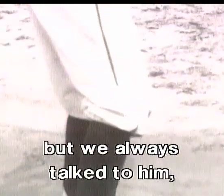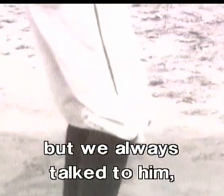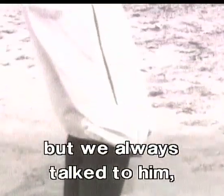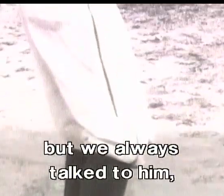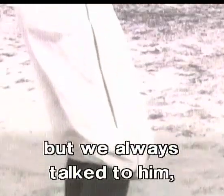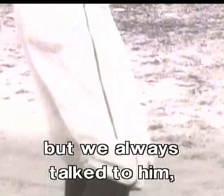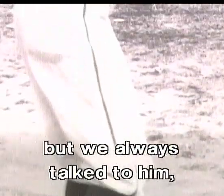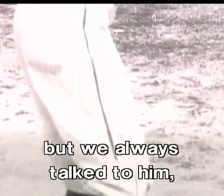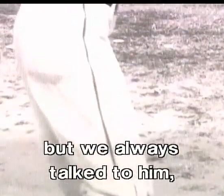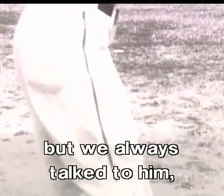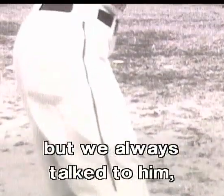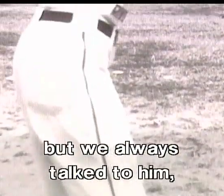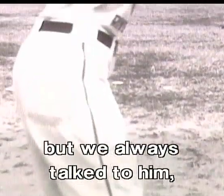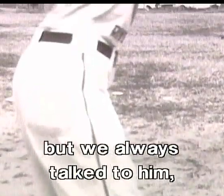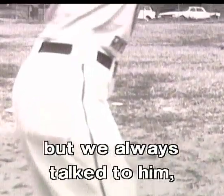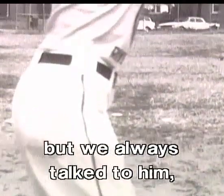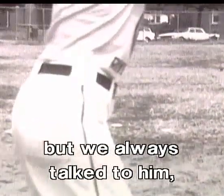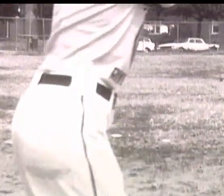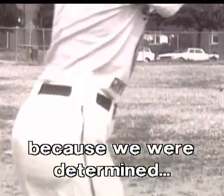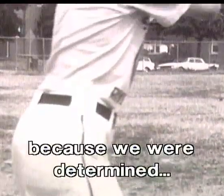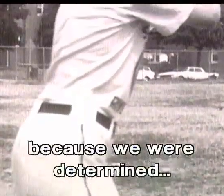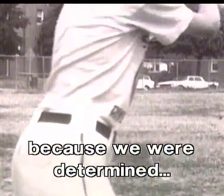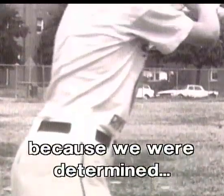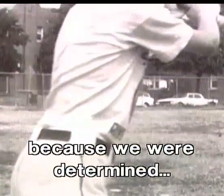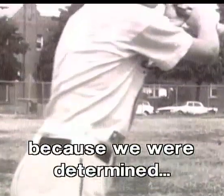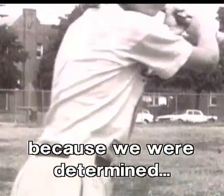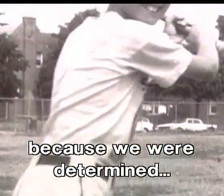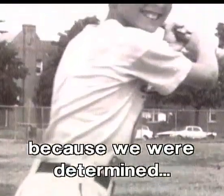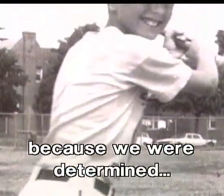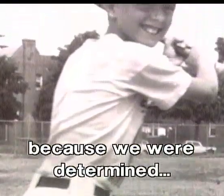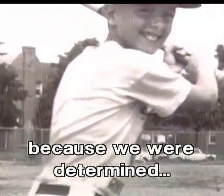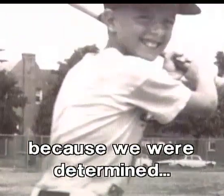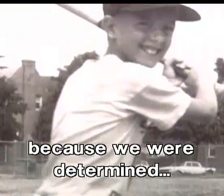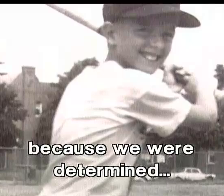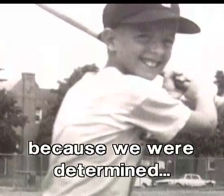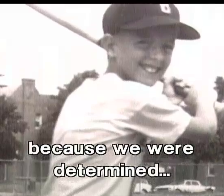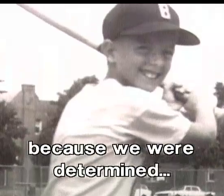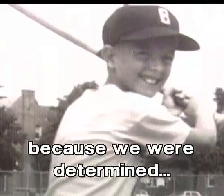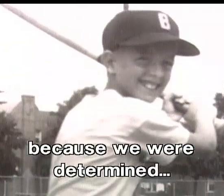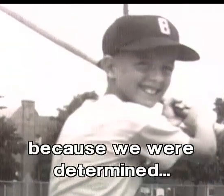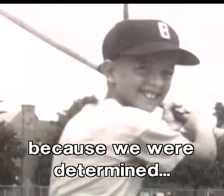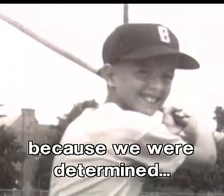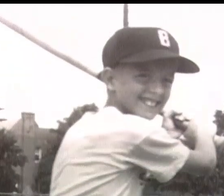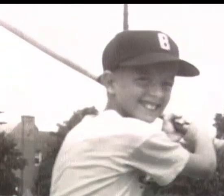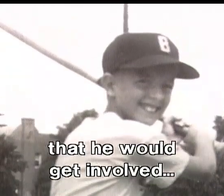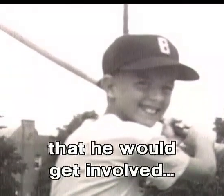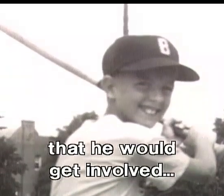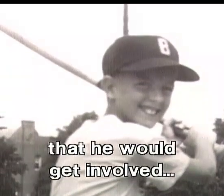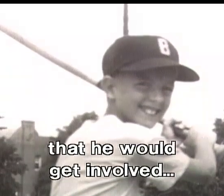him because we were determined that he